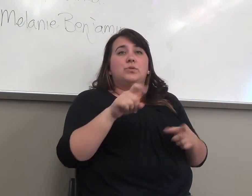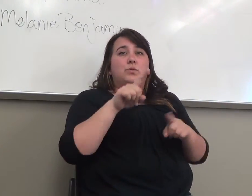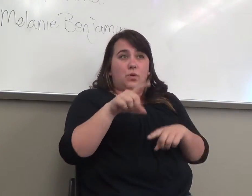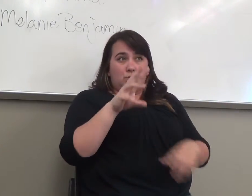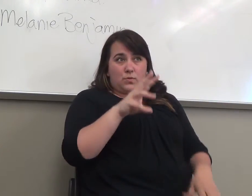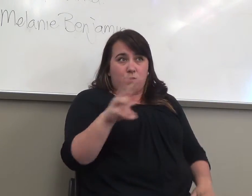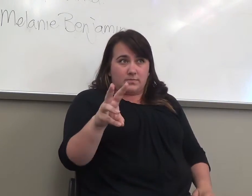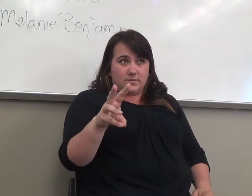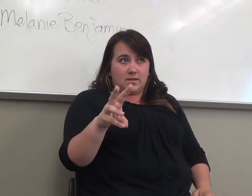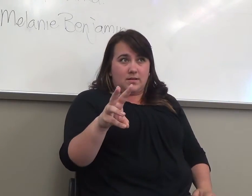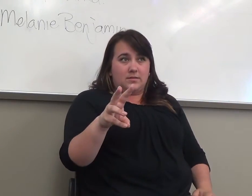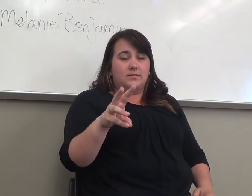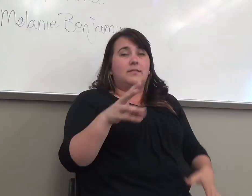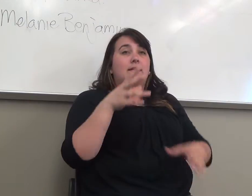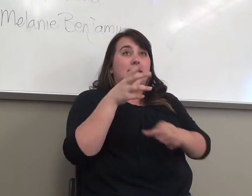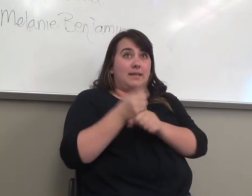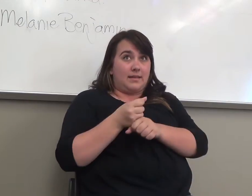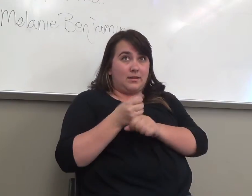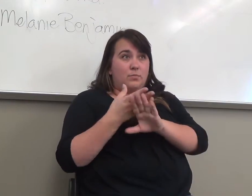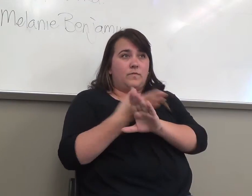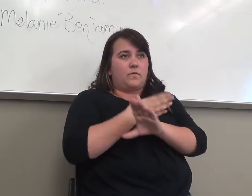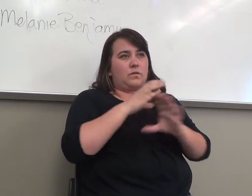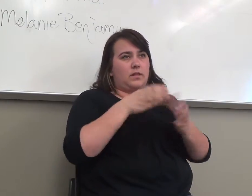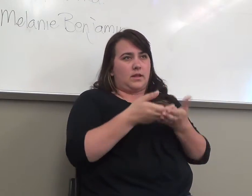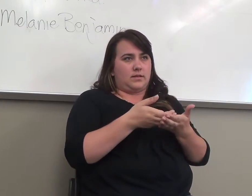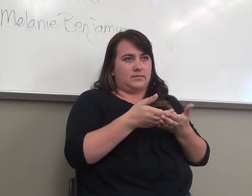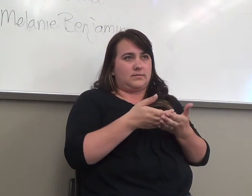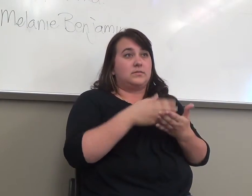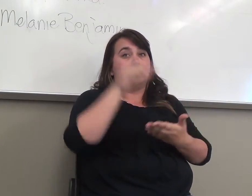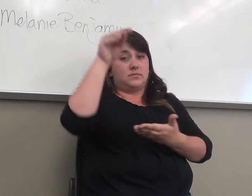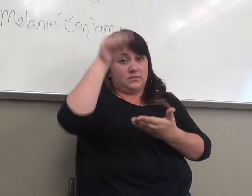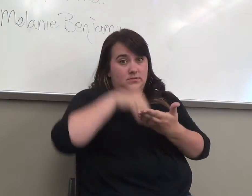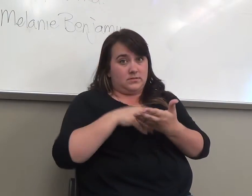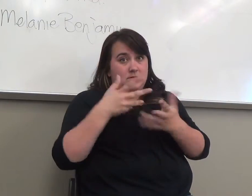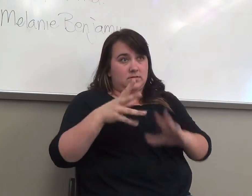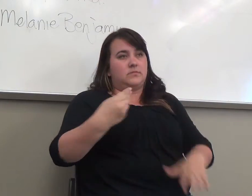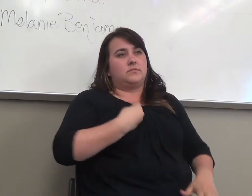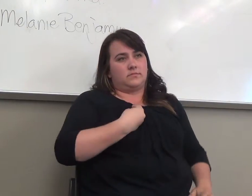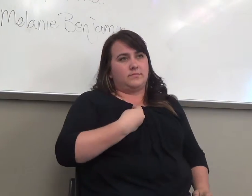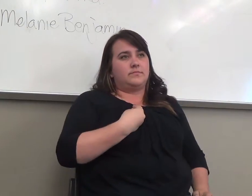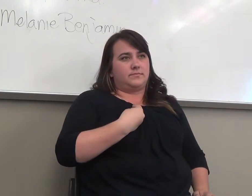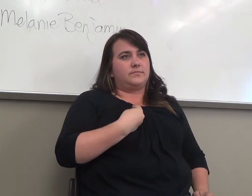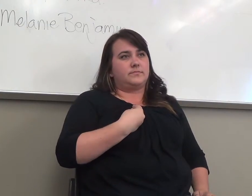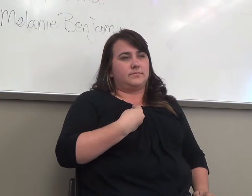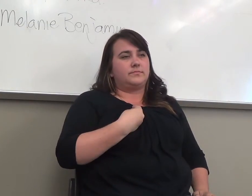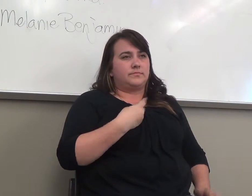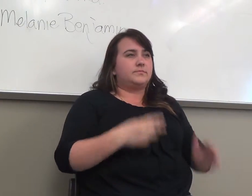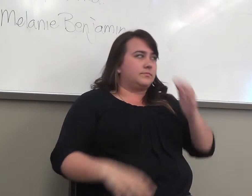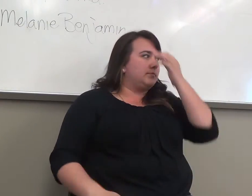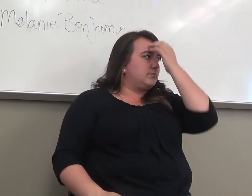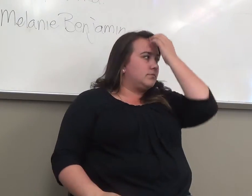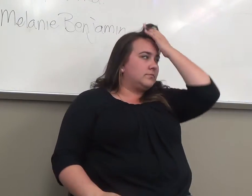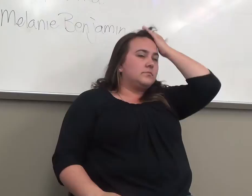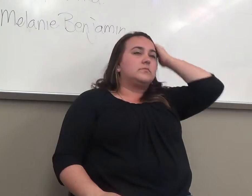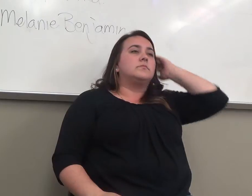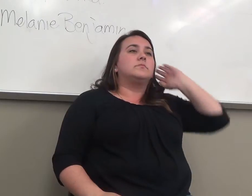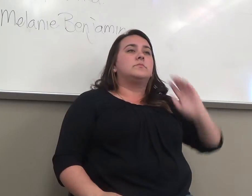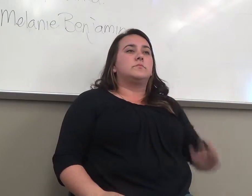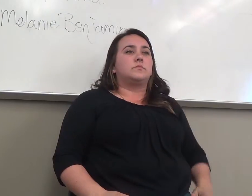website and get it, and do it, and bring it to class on the day it's due. So again, this is, you